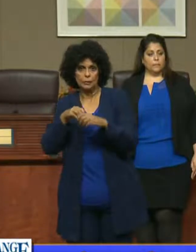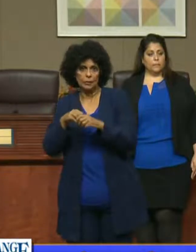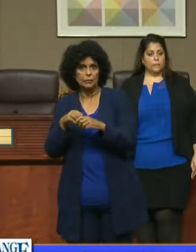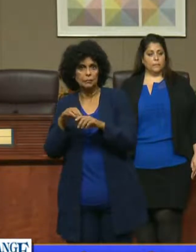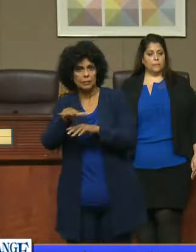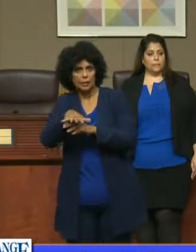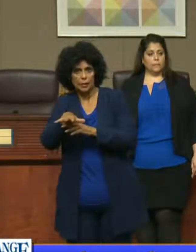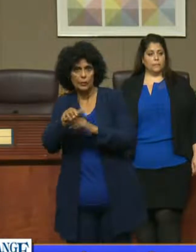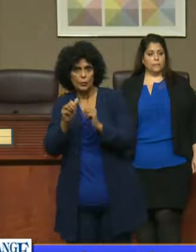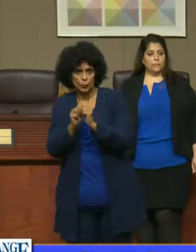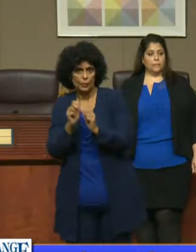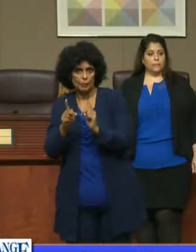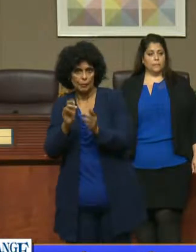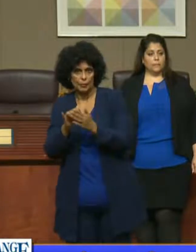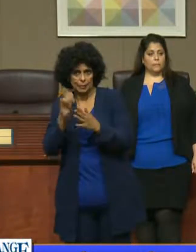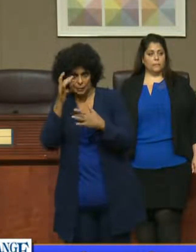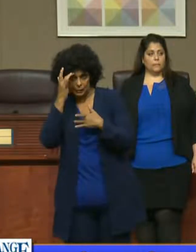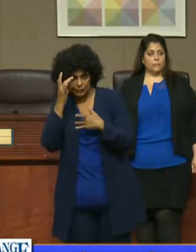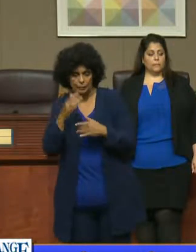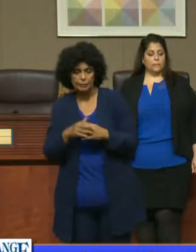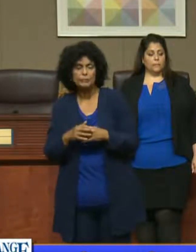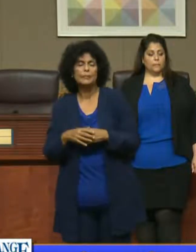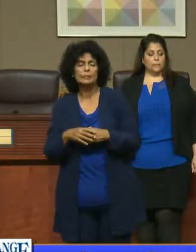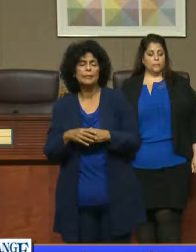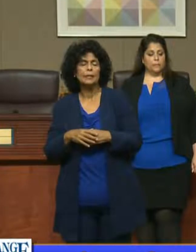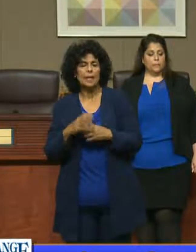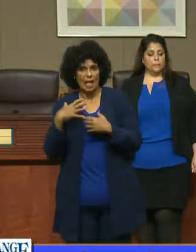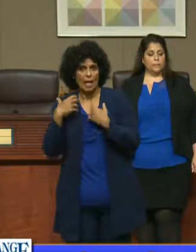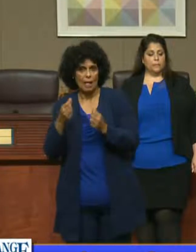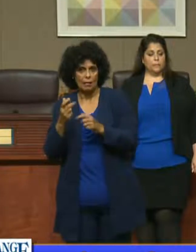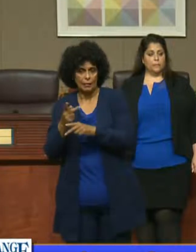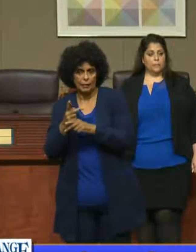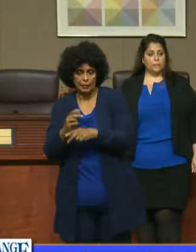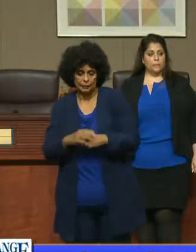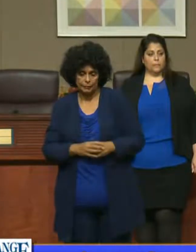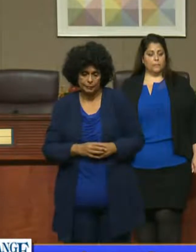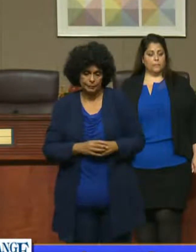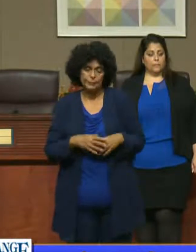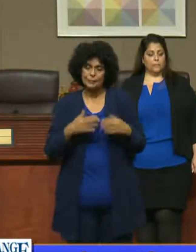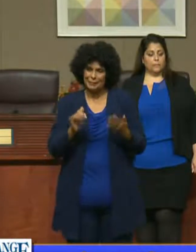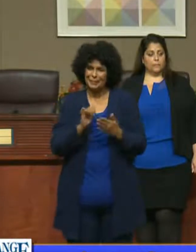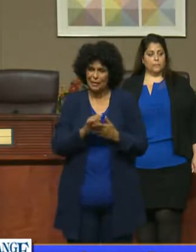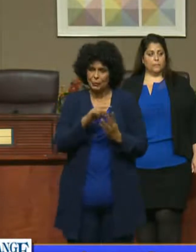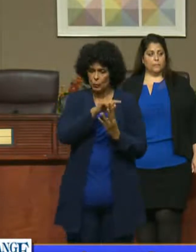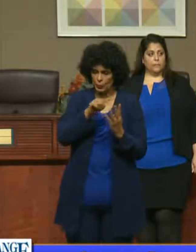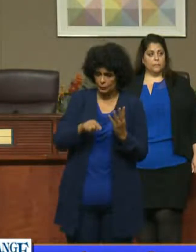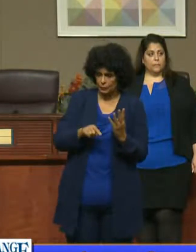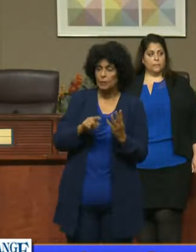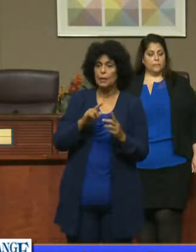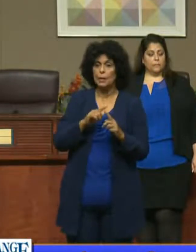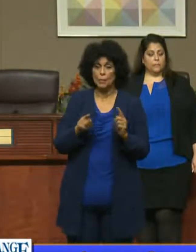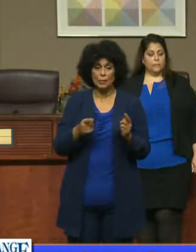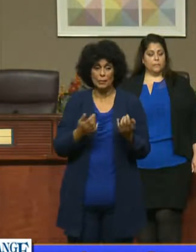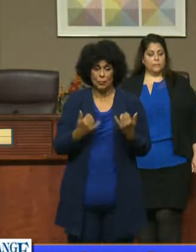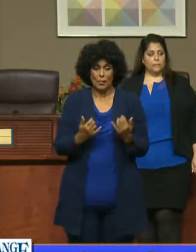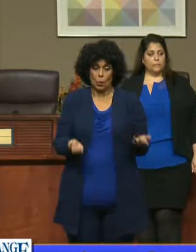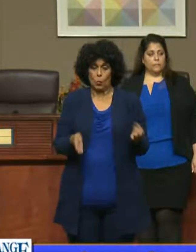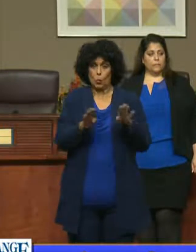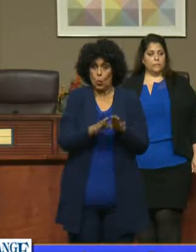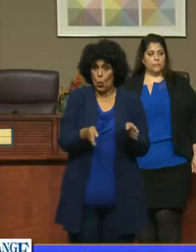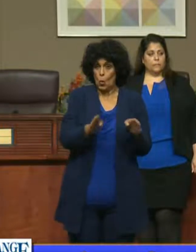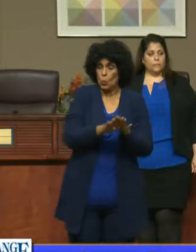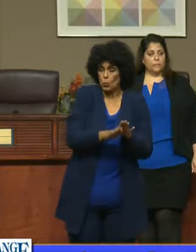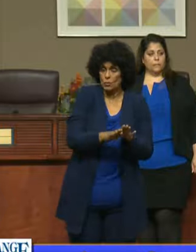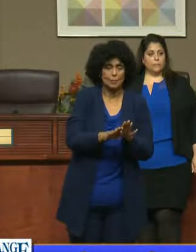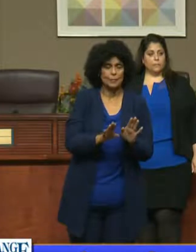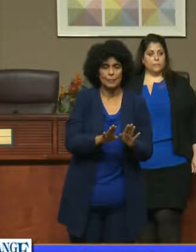society can move forward in this case. But I don't think that we need to close anything. What we need to do is to wear masks.